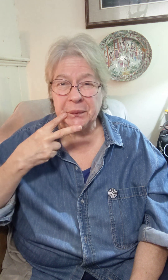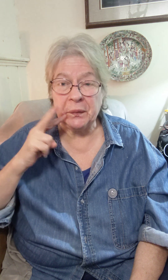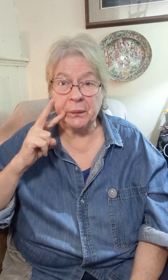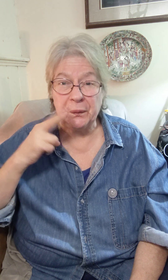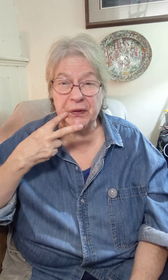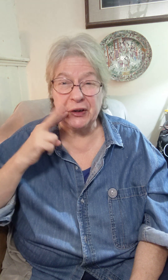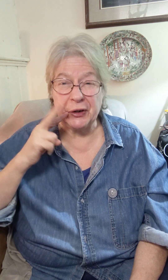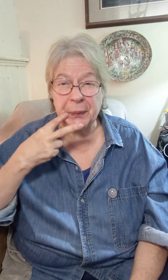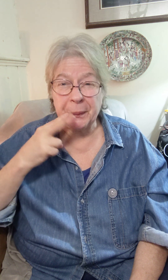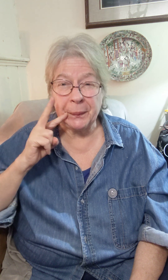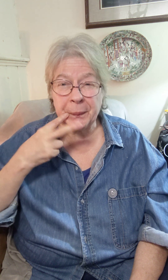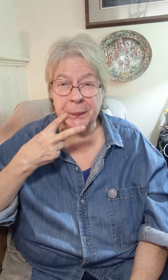Vinegar.